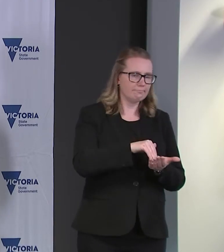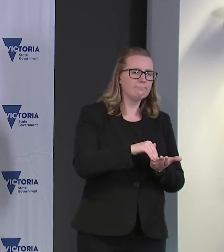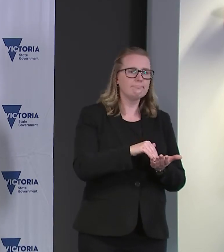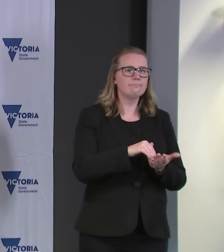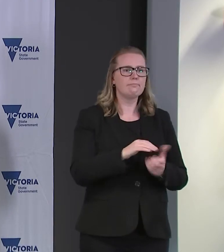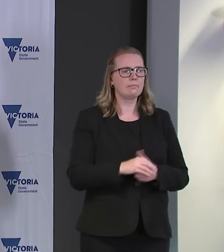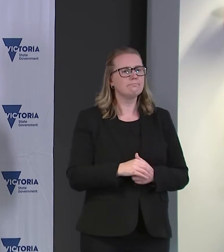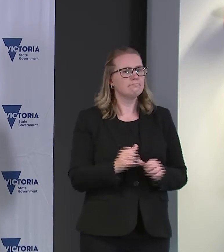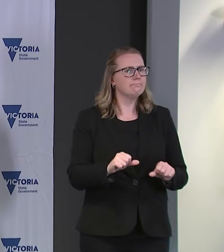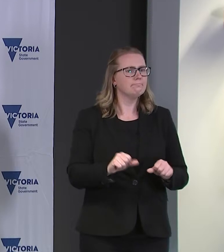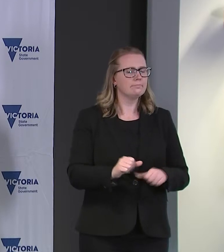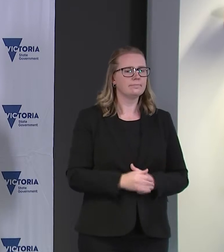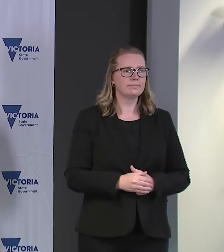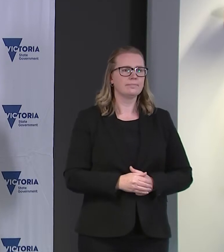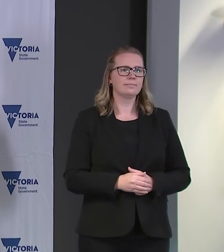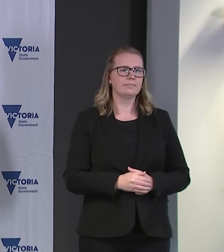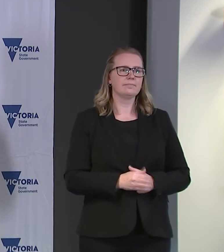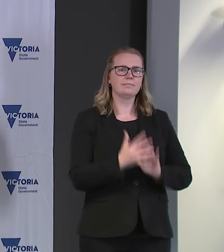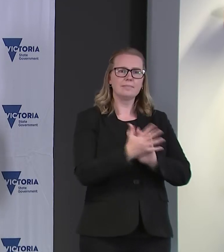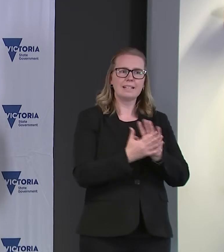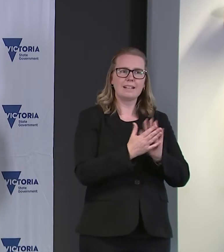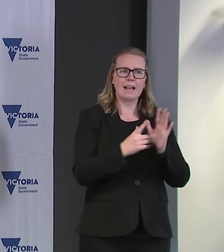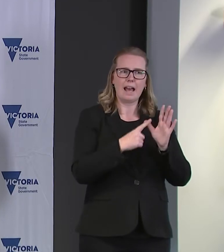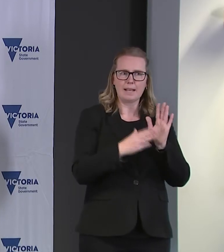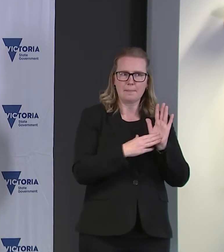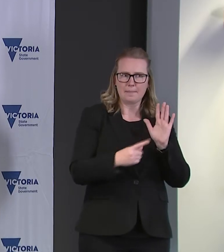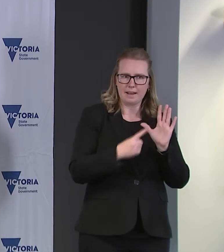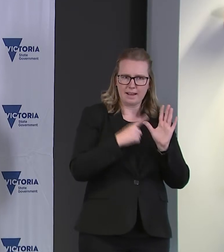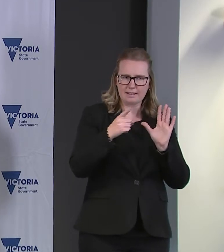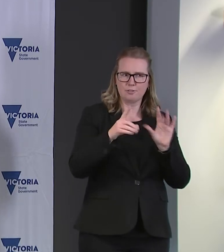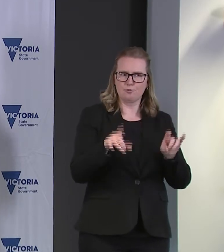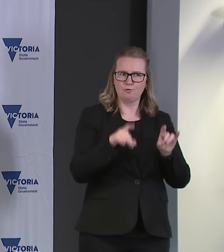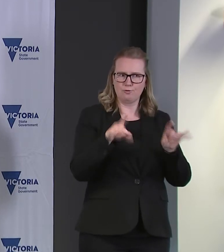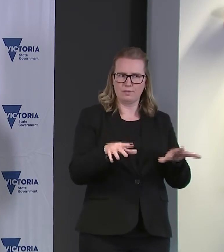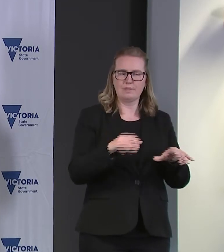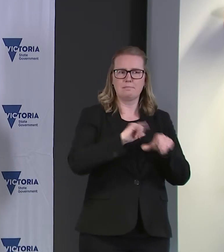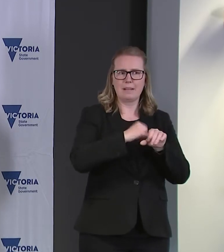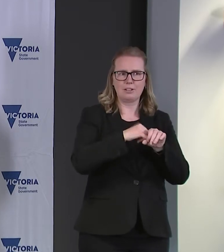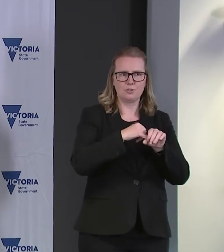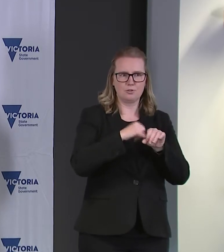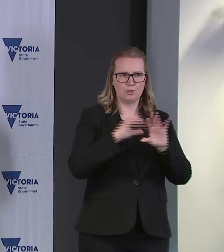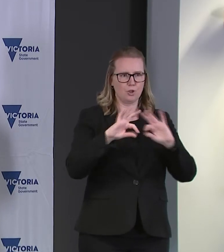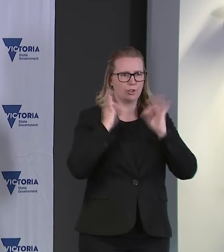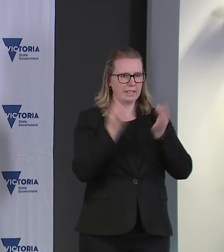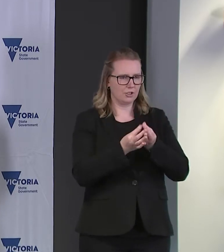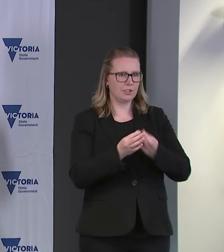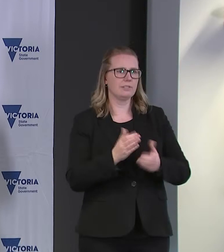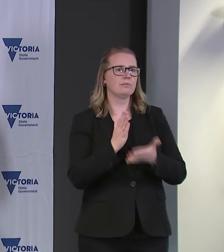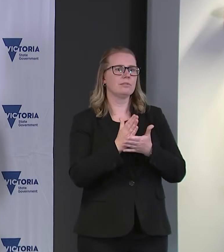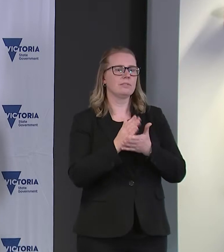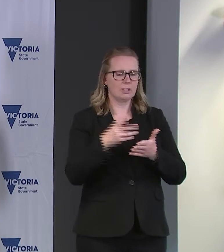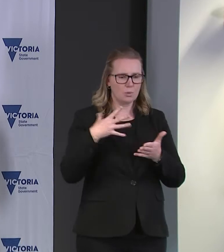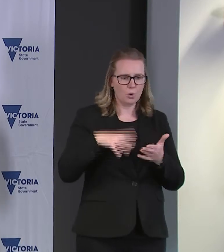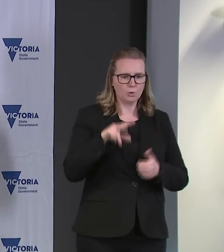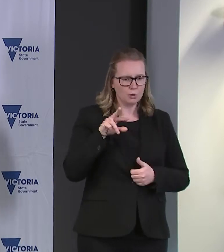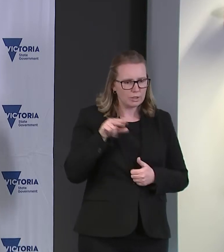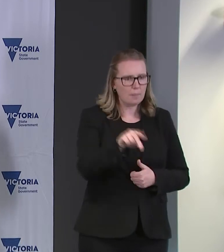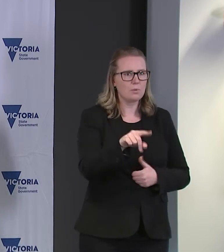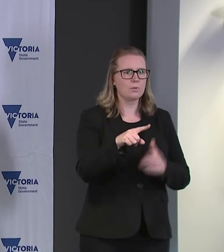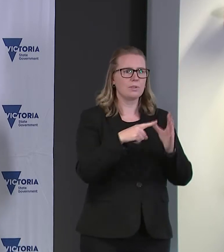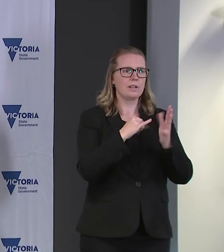of that, we've backed the AMA's call in seeking to double particularly the